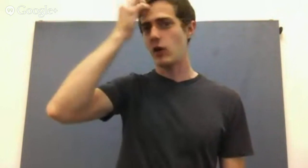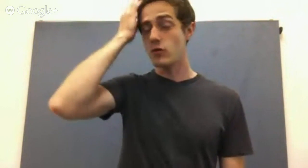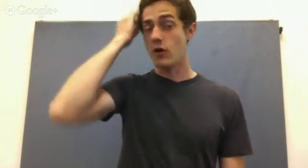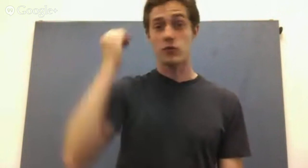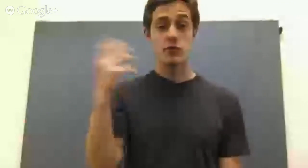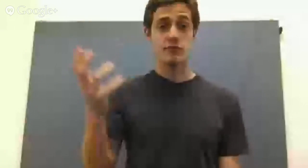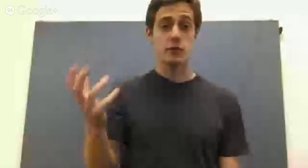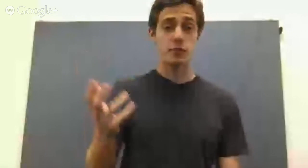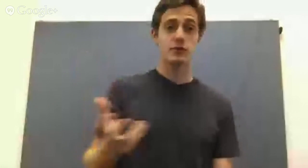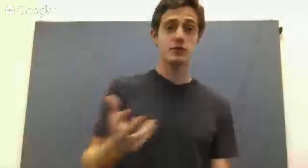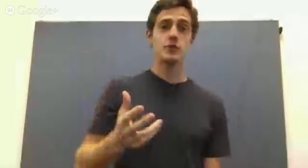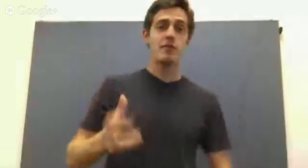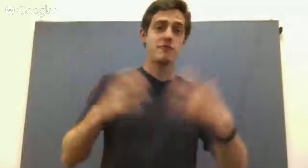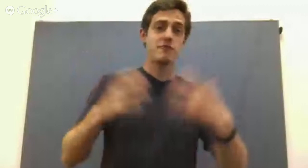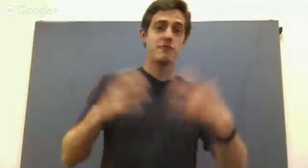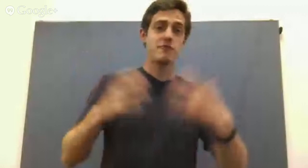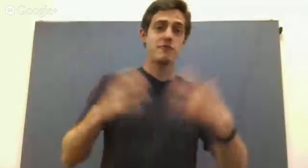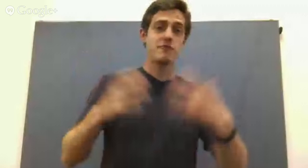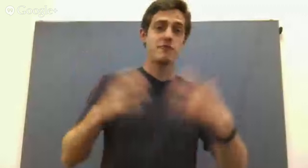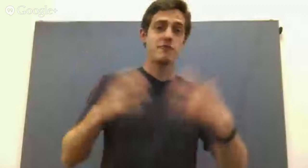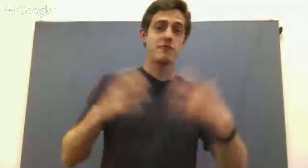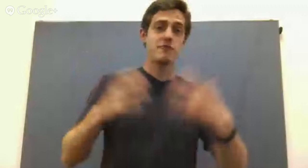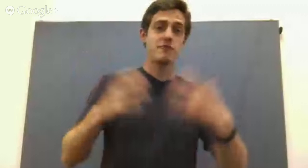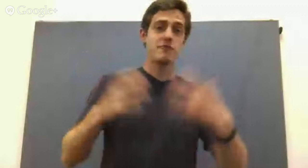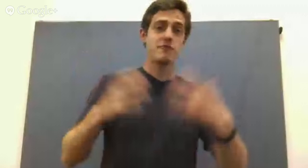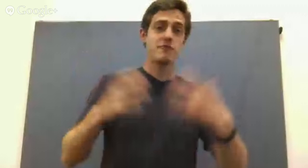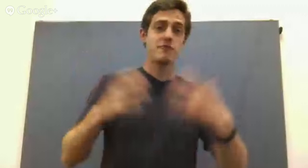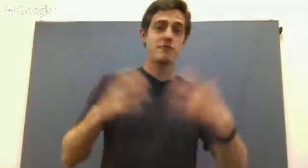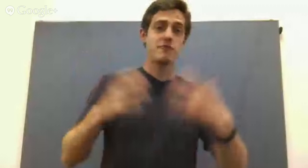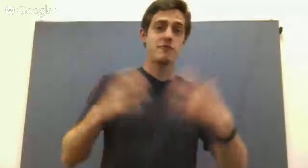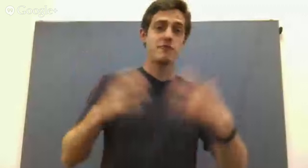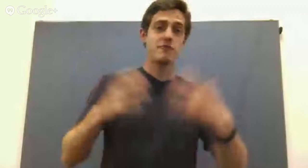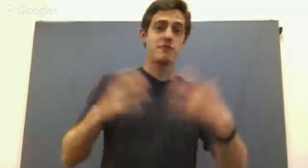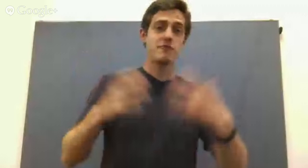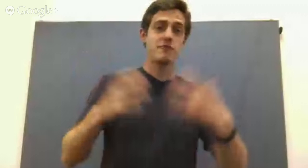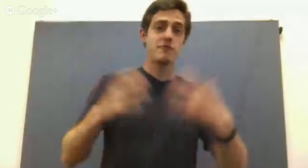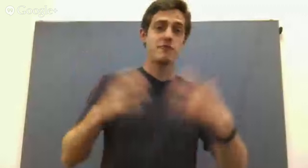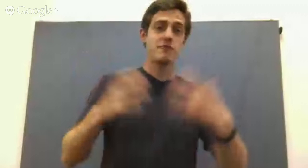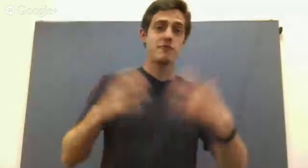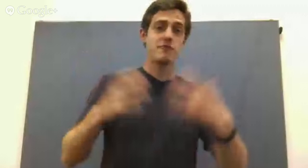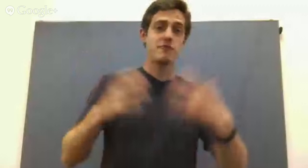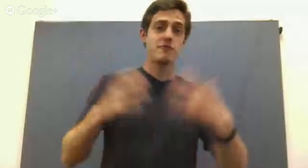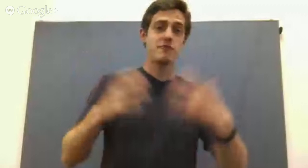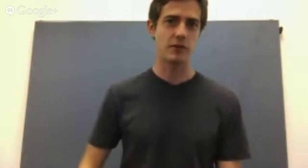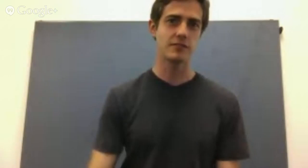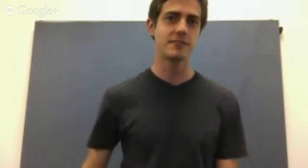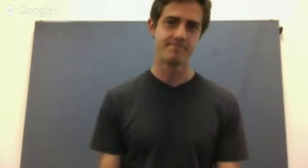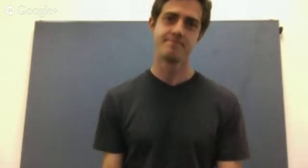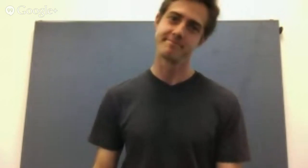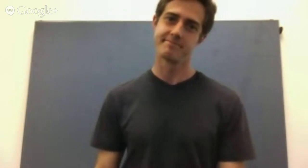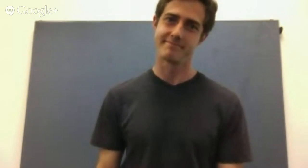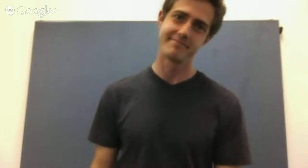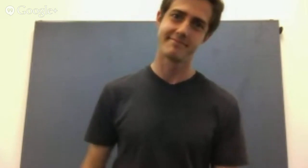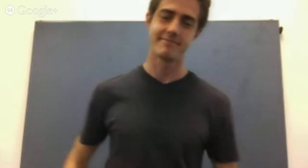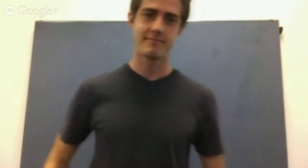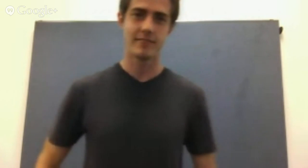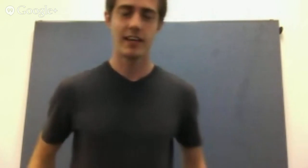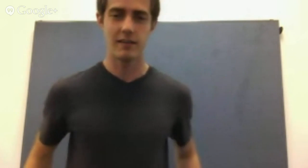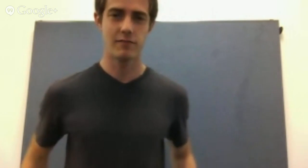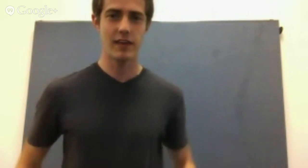Are you the first person who ever felt that way, right? Are you the first person who ever felt love and put it into words? And if the